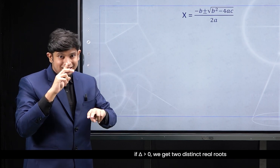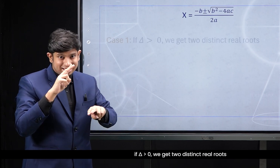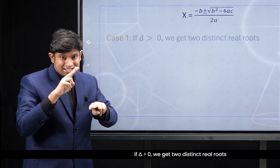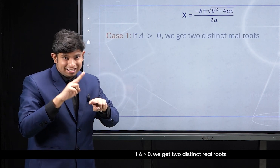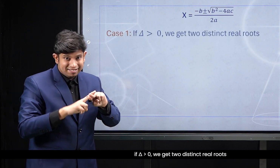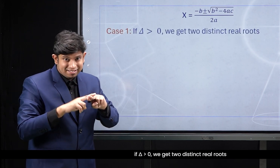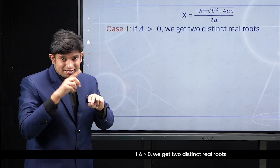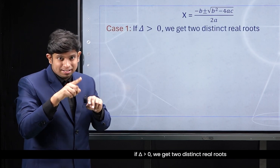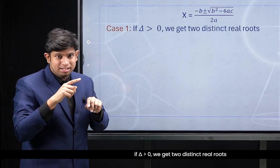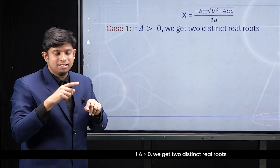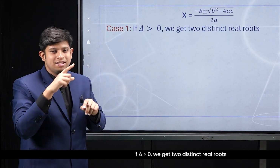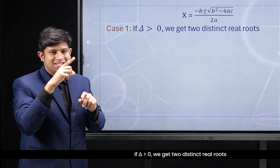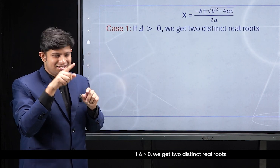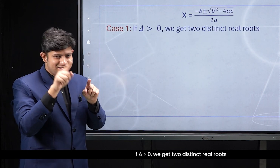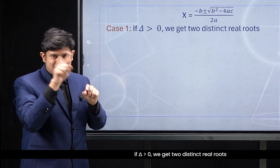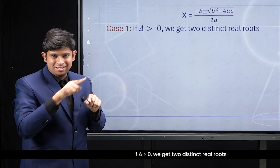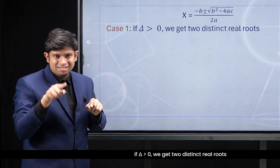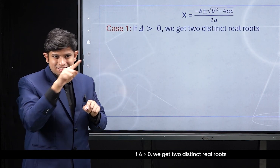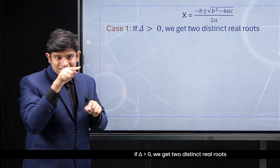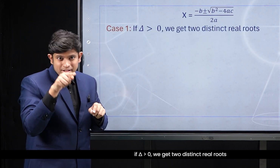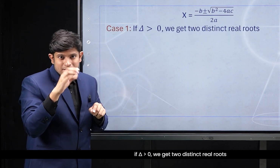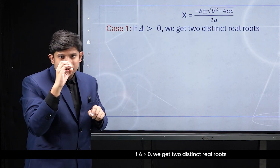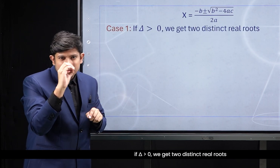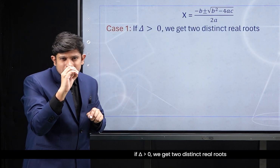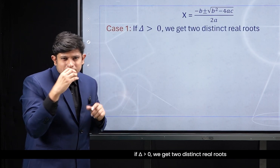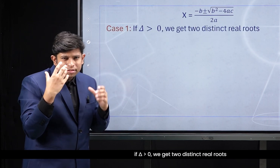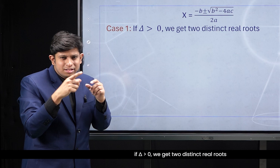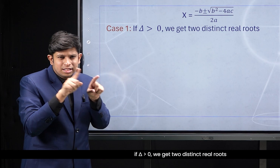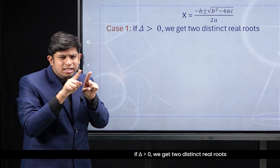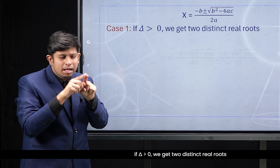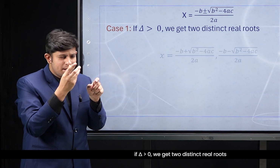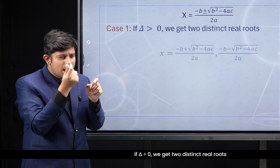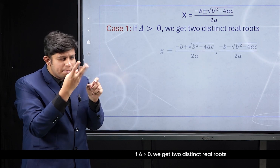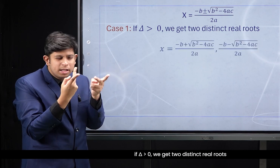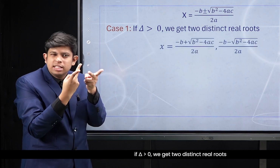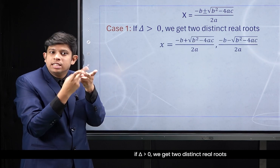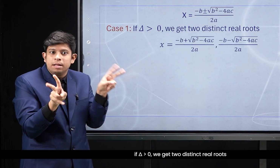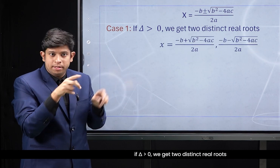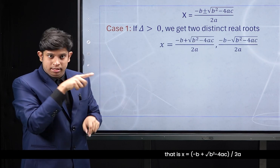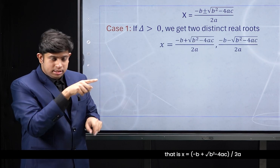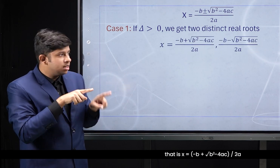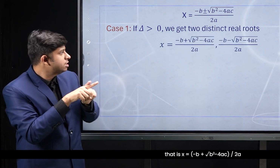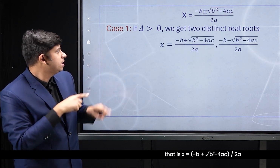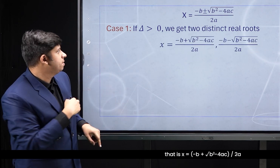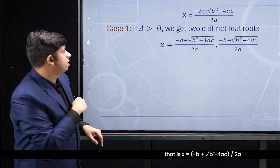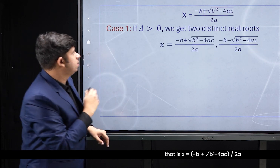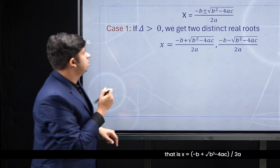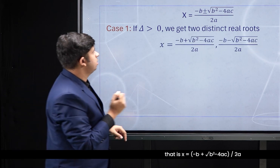If delta greater than 0, we get two distinct real roots, that is x equal to